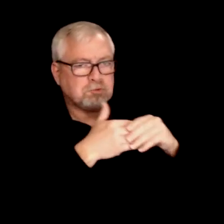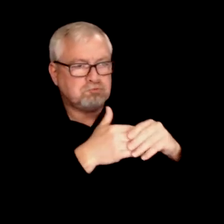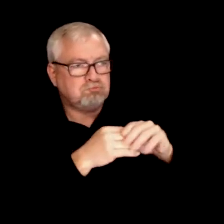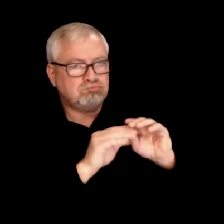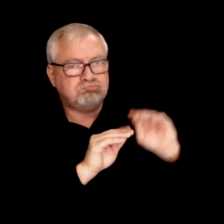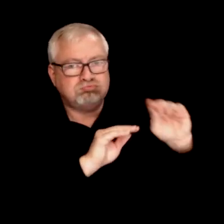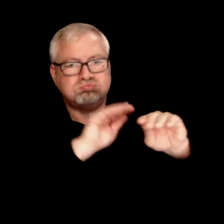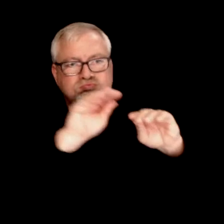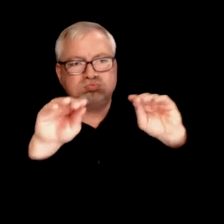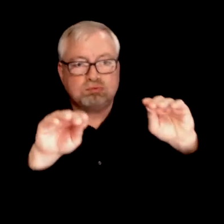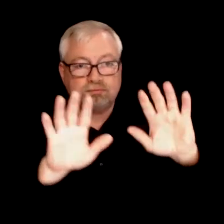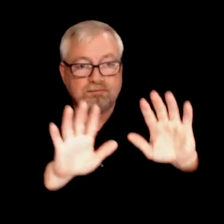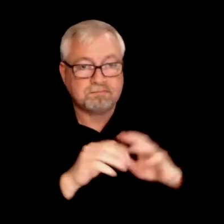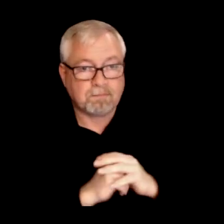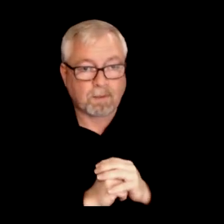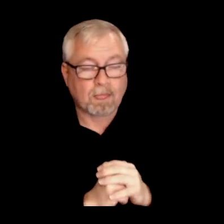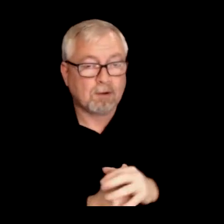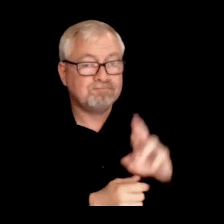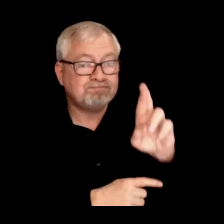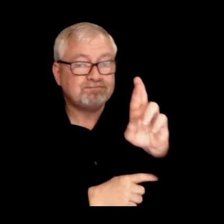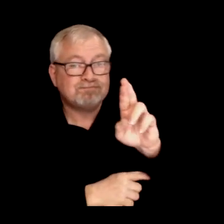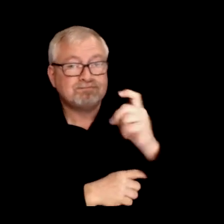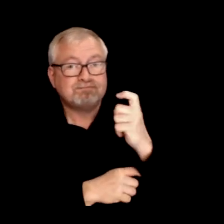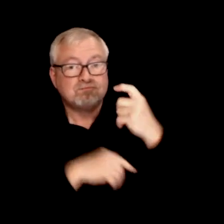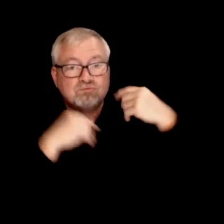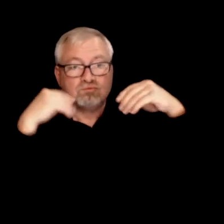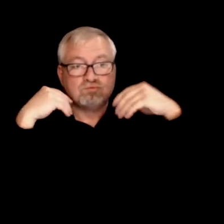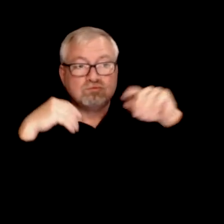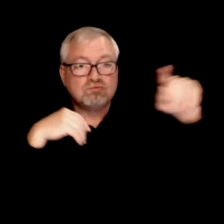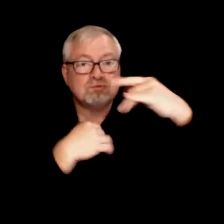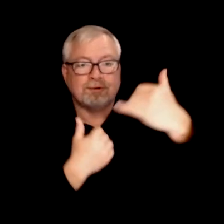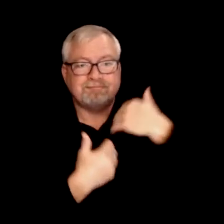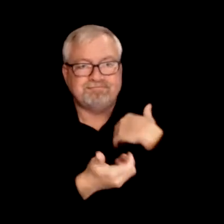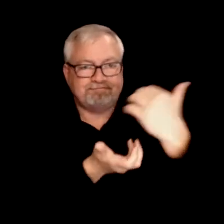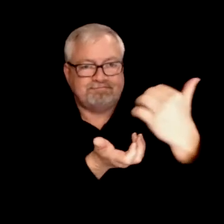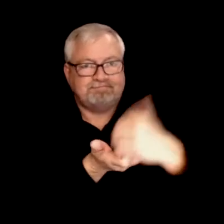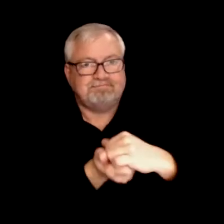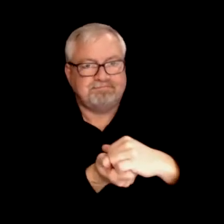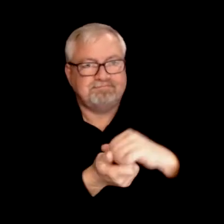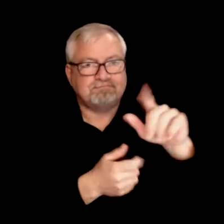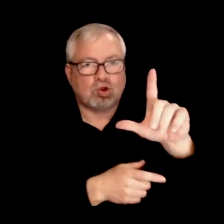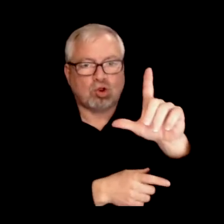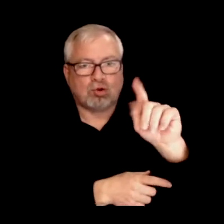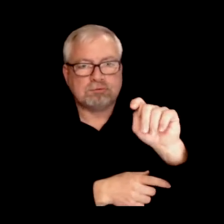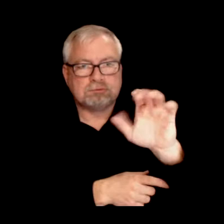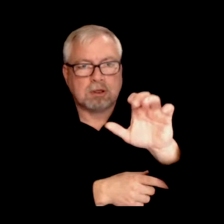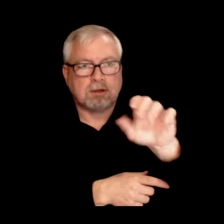pharmacy partnership with long-term care programs. So doses are being,